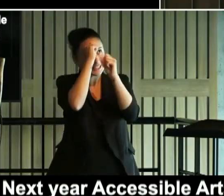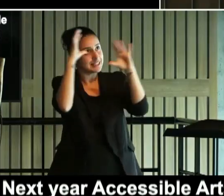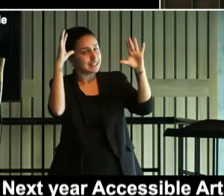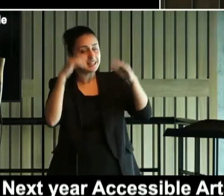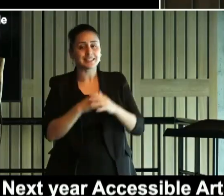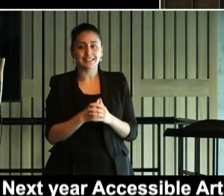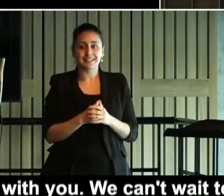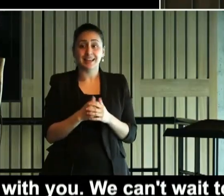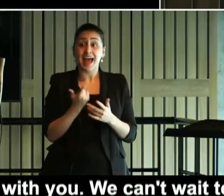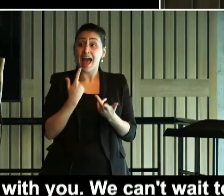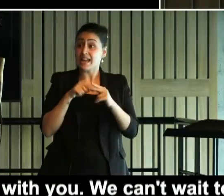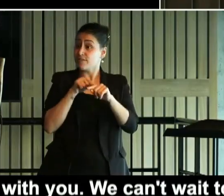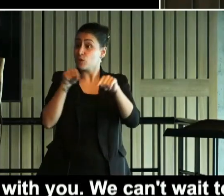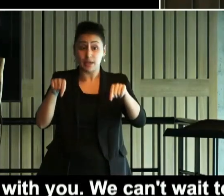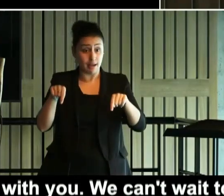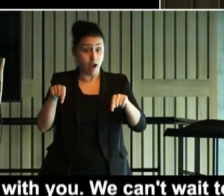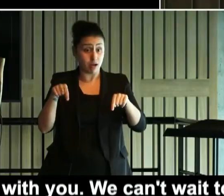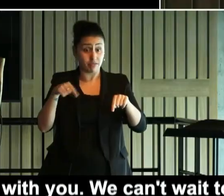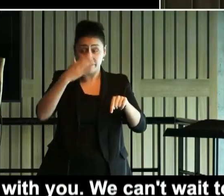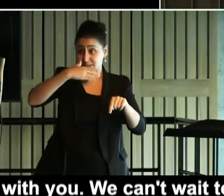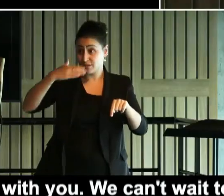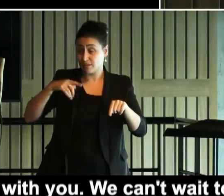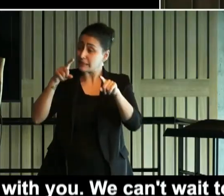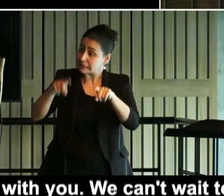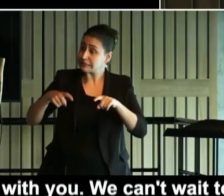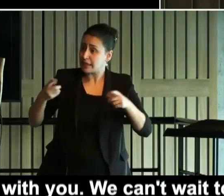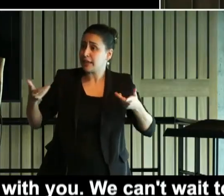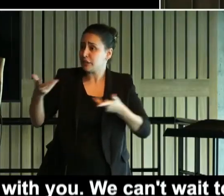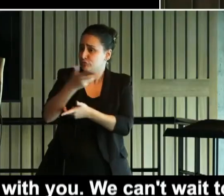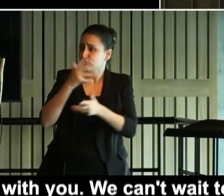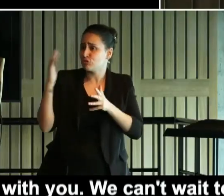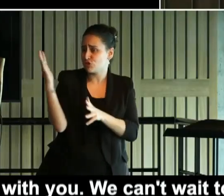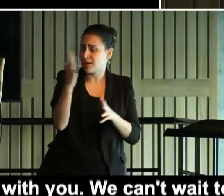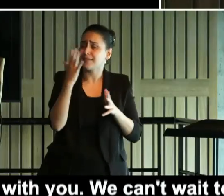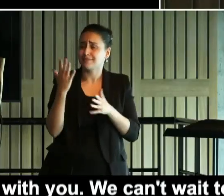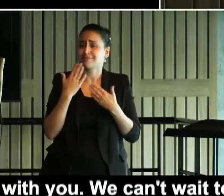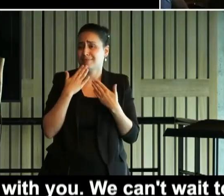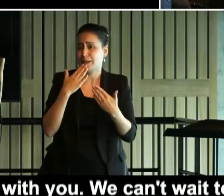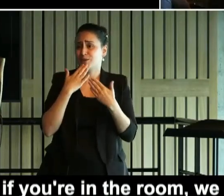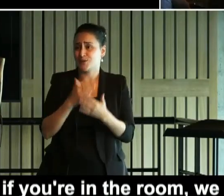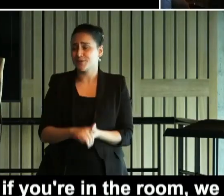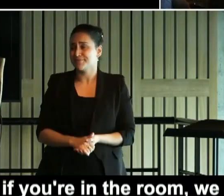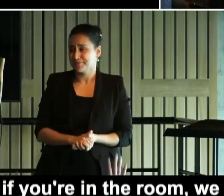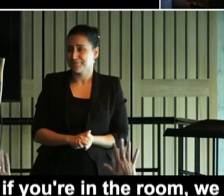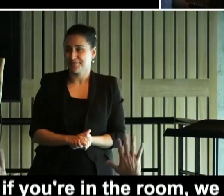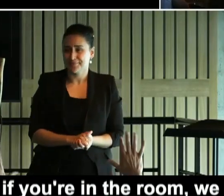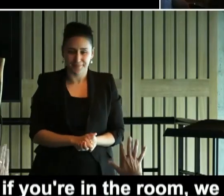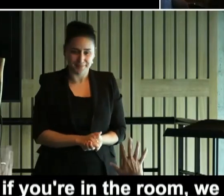room, we invite you to stay and continue the conversation with us. Thank you very much.